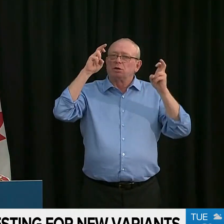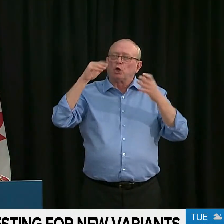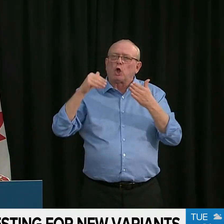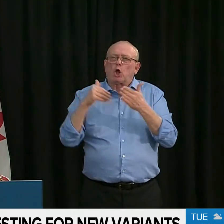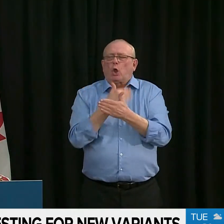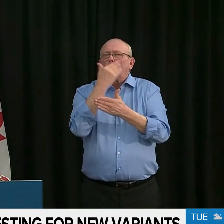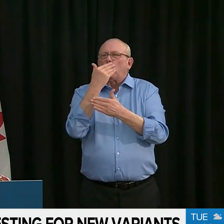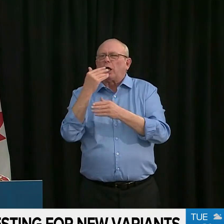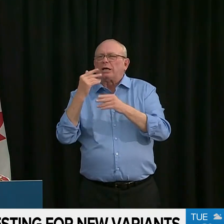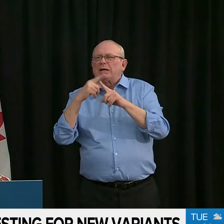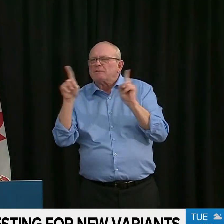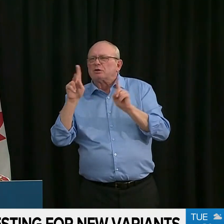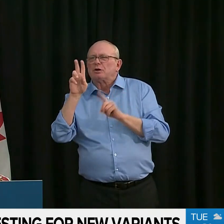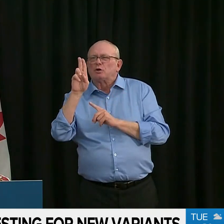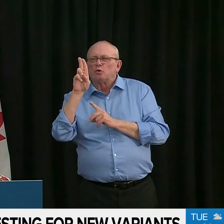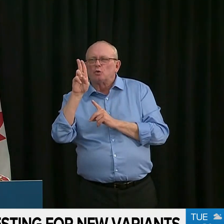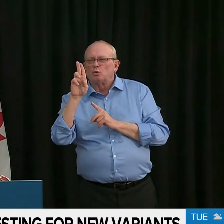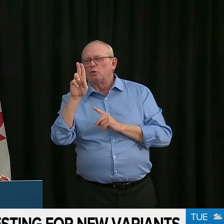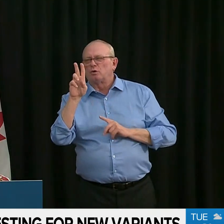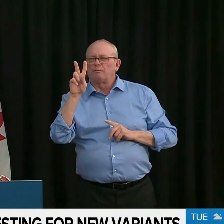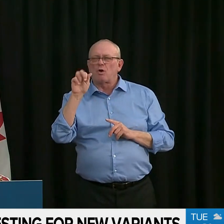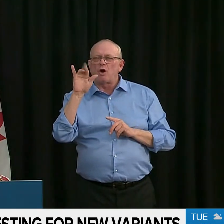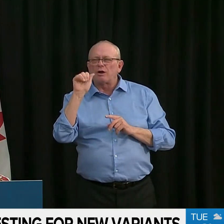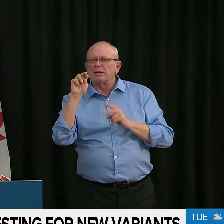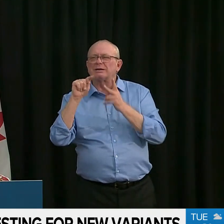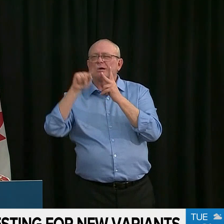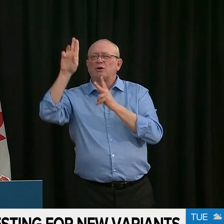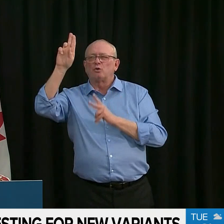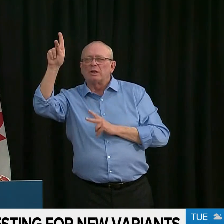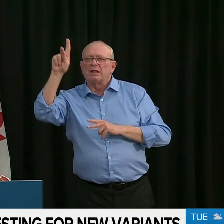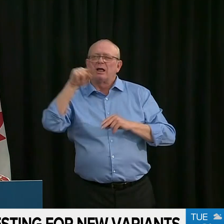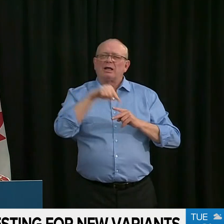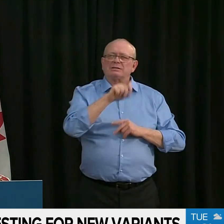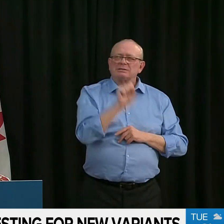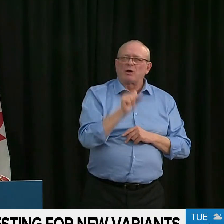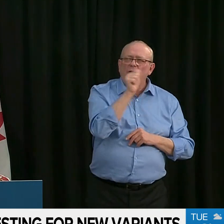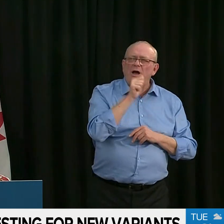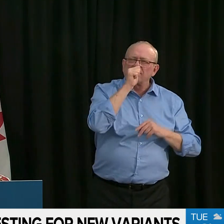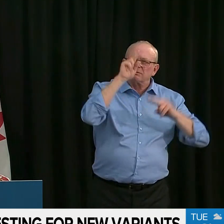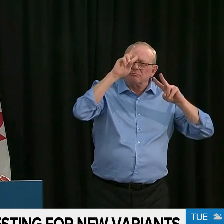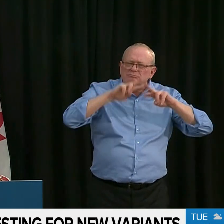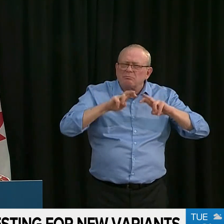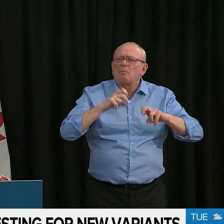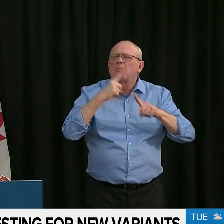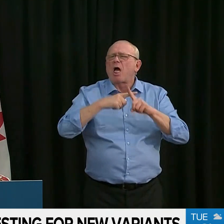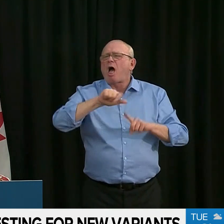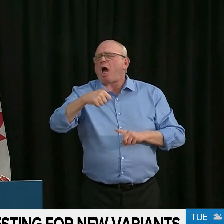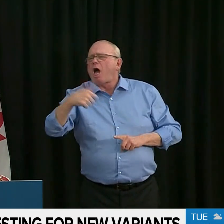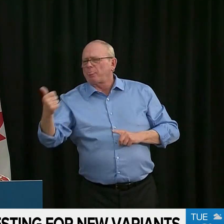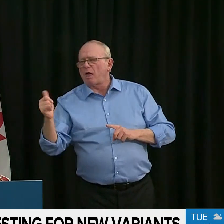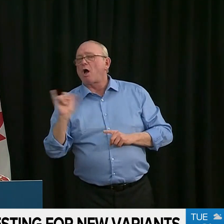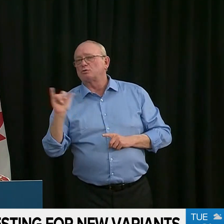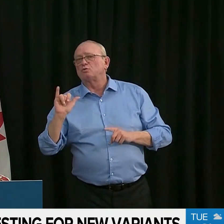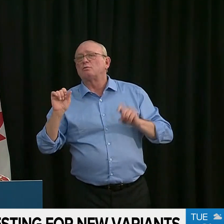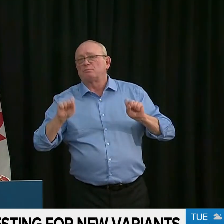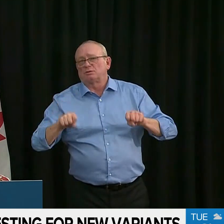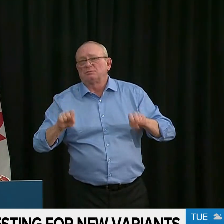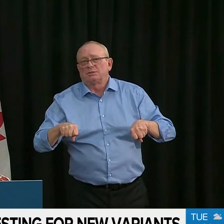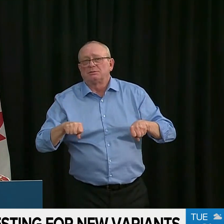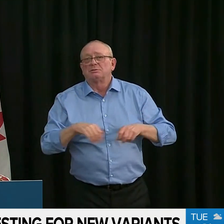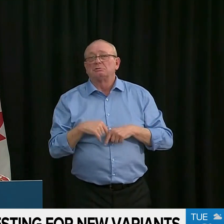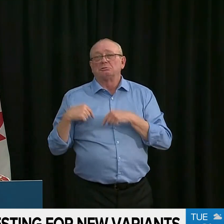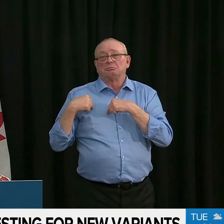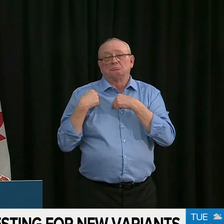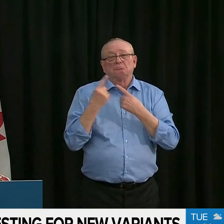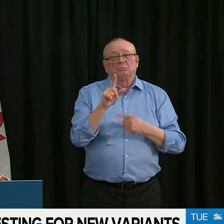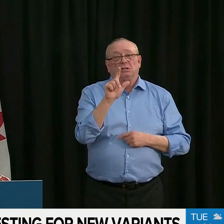December, which really is only a couple of weeks ago, our lab has been working hard to develop new processes to be able to put through an additional number of